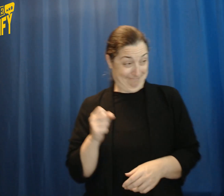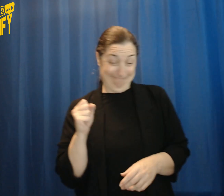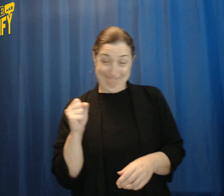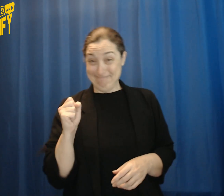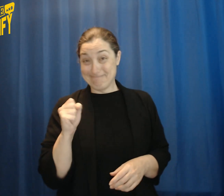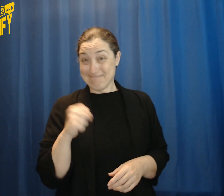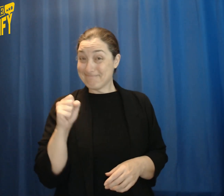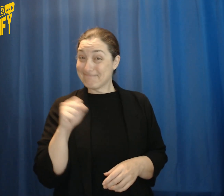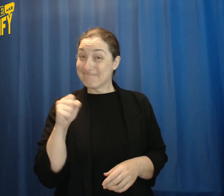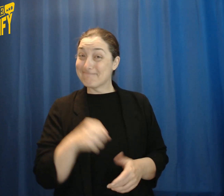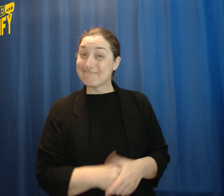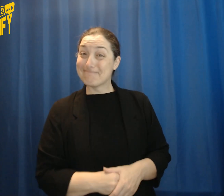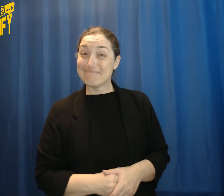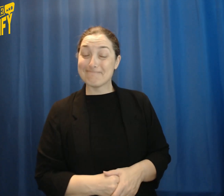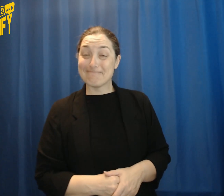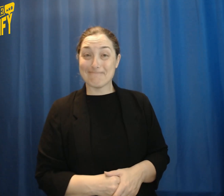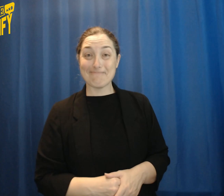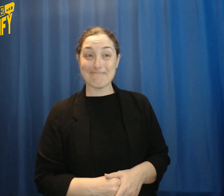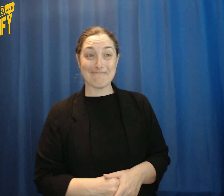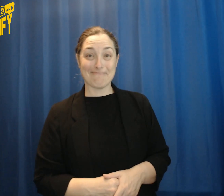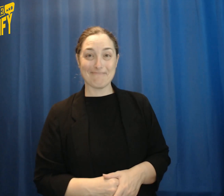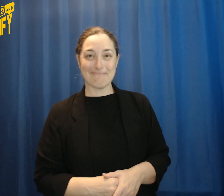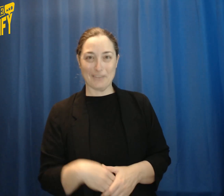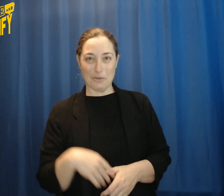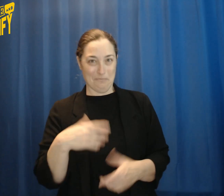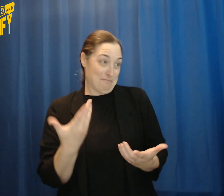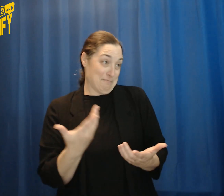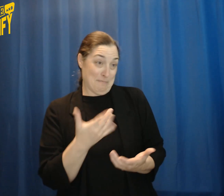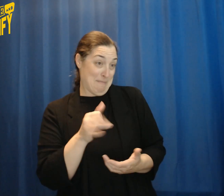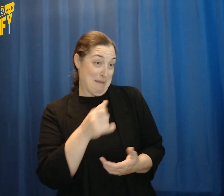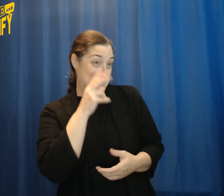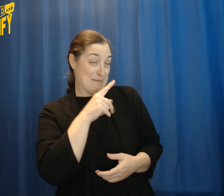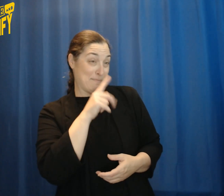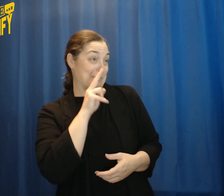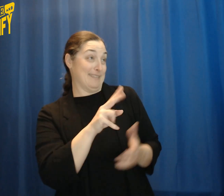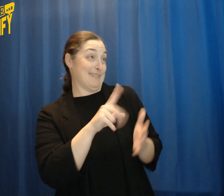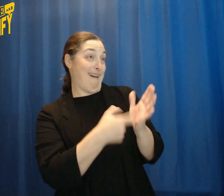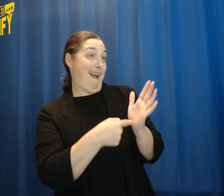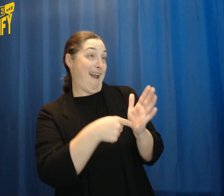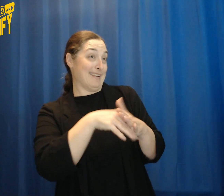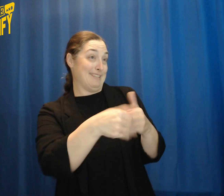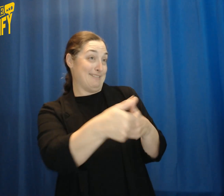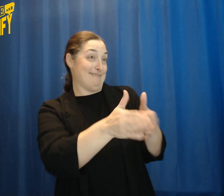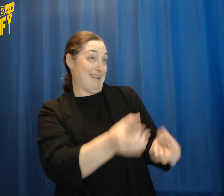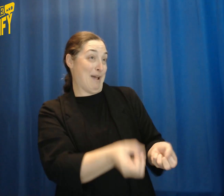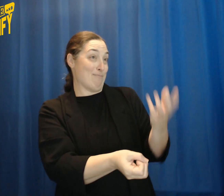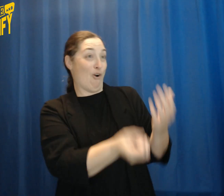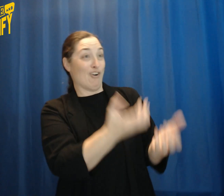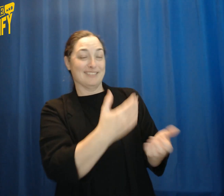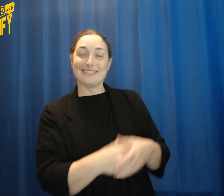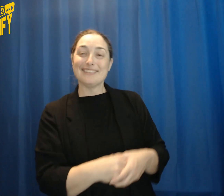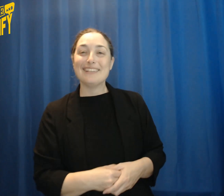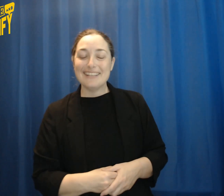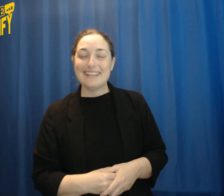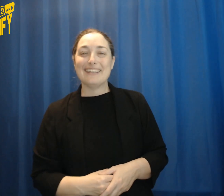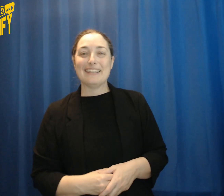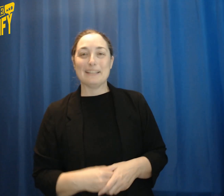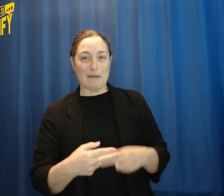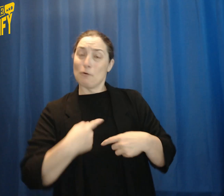Yeah, well, you know, maybe people can see the artistry in that. I don't know. But, yeah, I certainly, it calms me right down. Yeah.